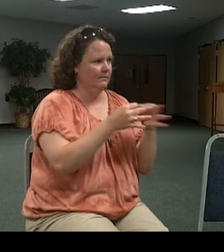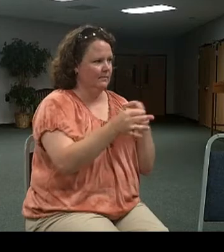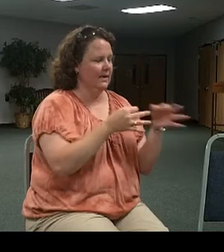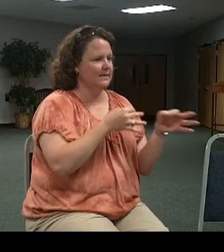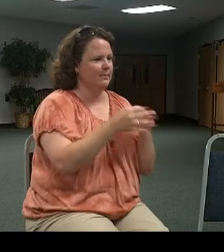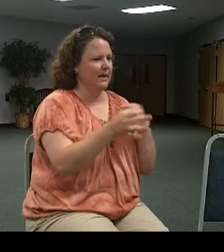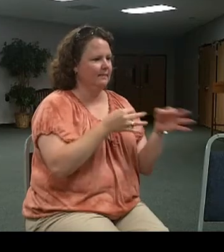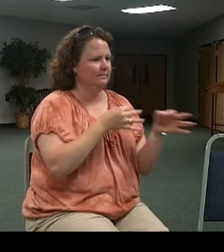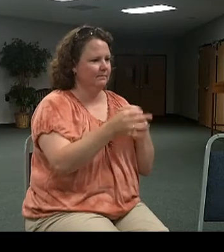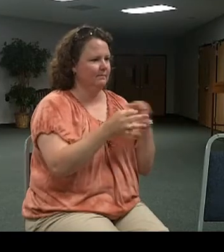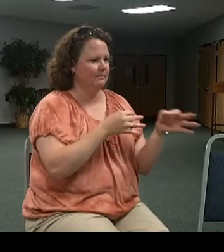Explain.